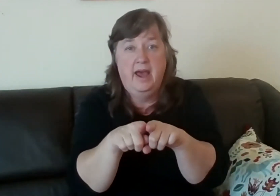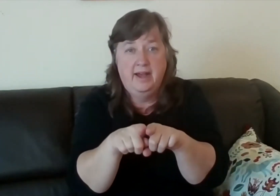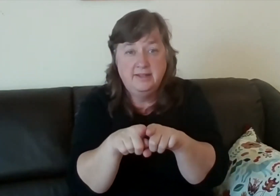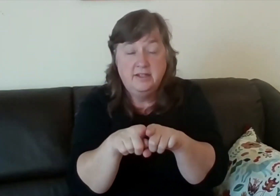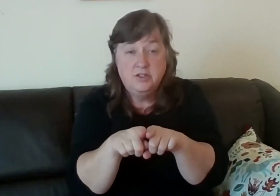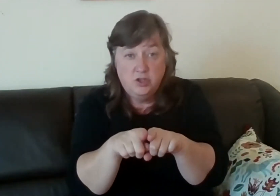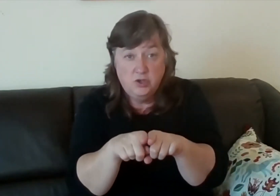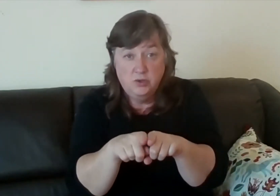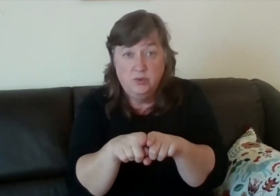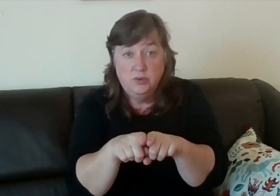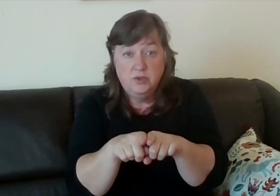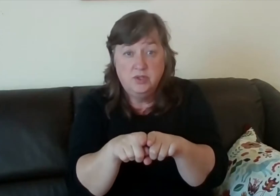As it is used,